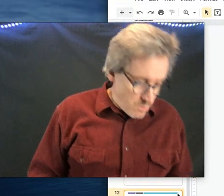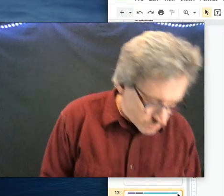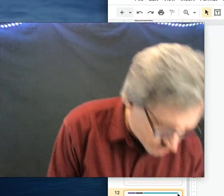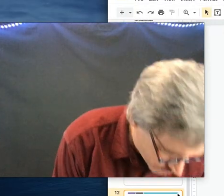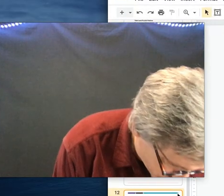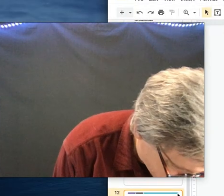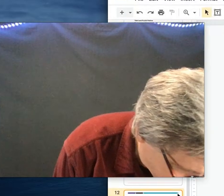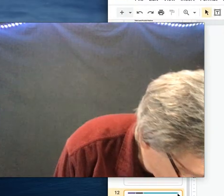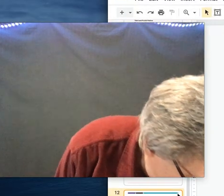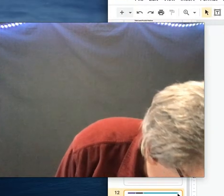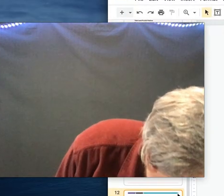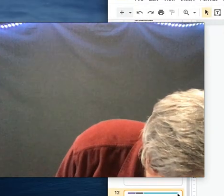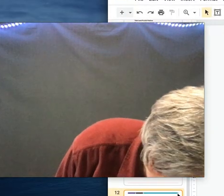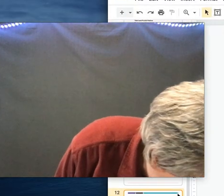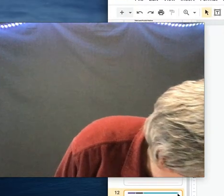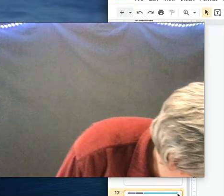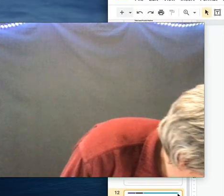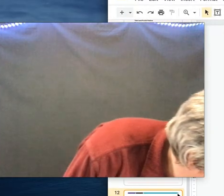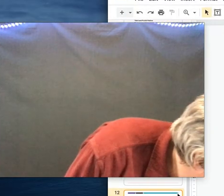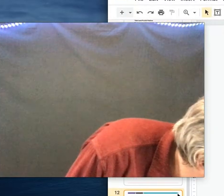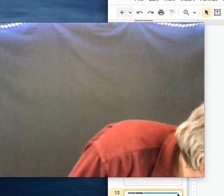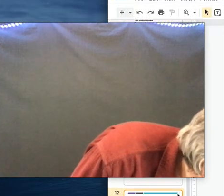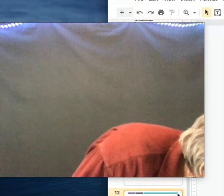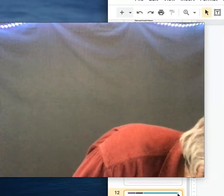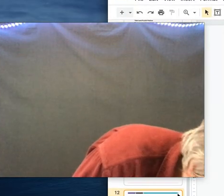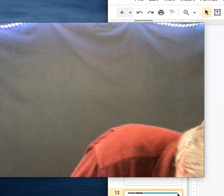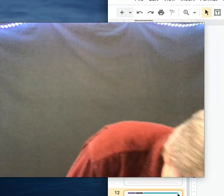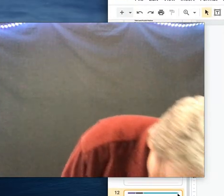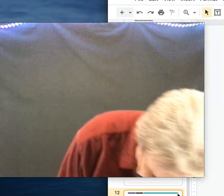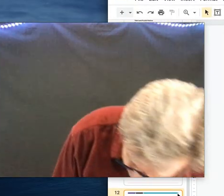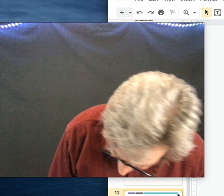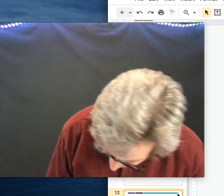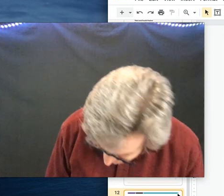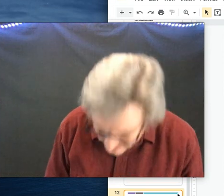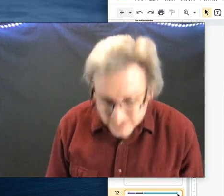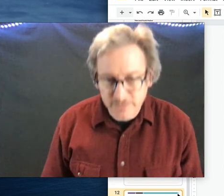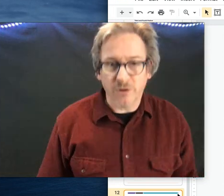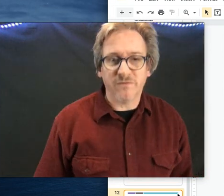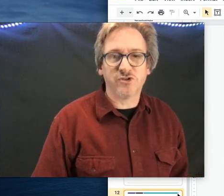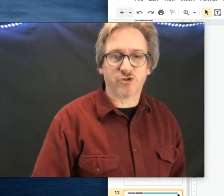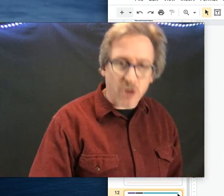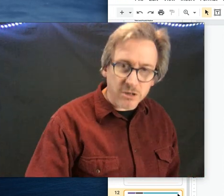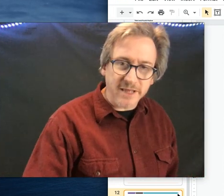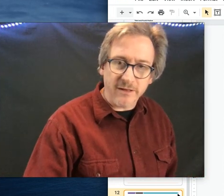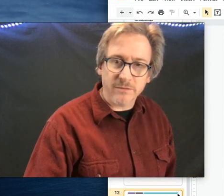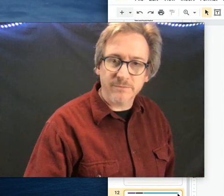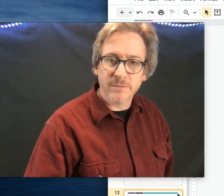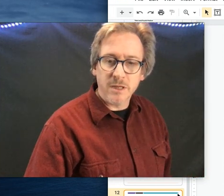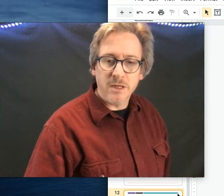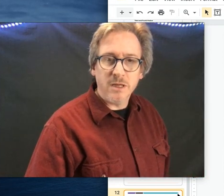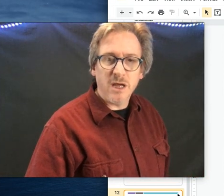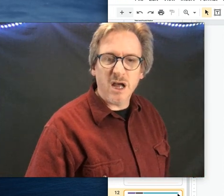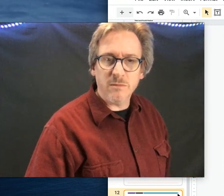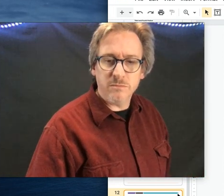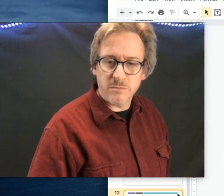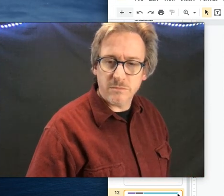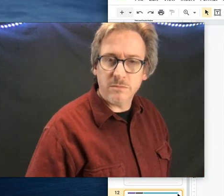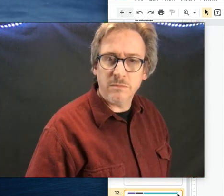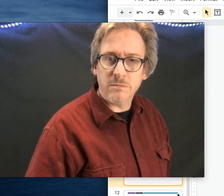Okay. Ooh, easy. That's why you cannot knock over things. You have strong tail.